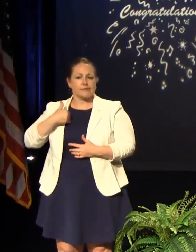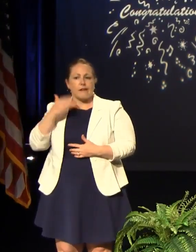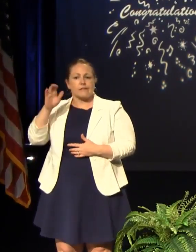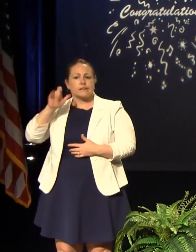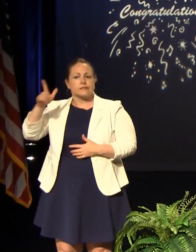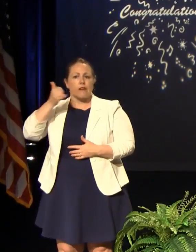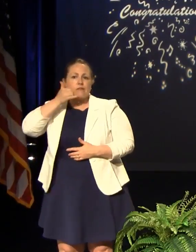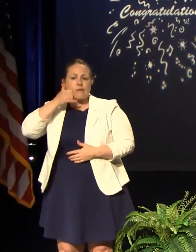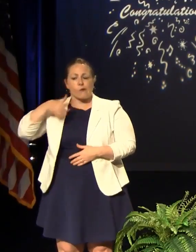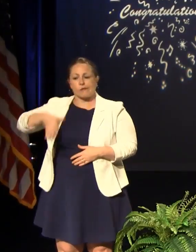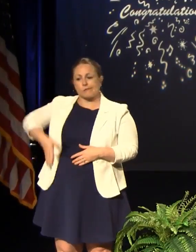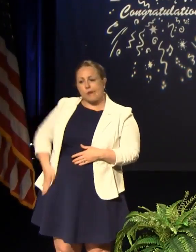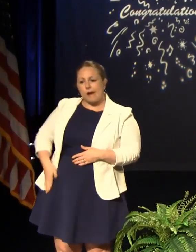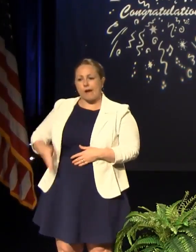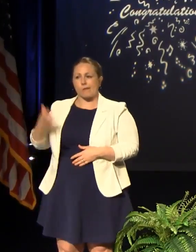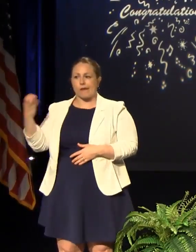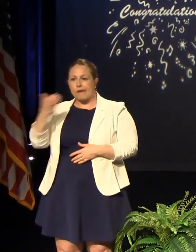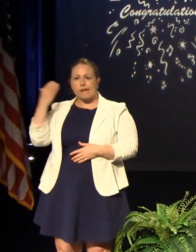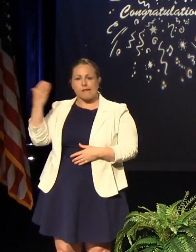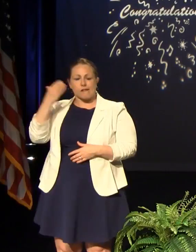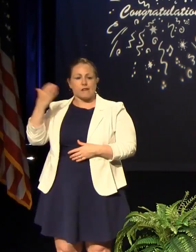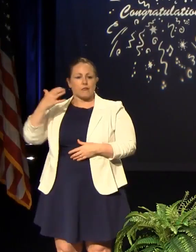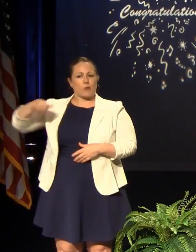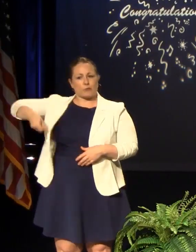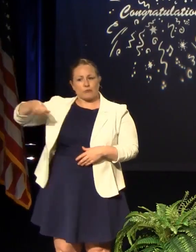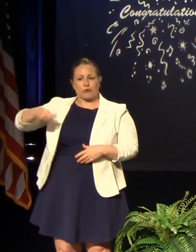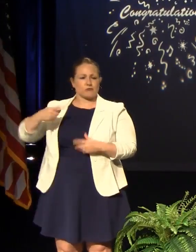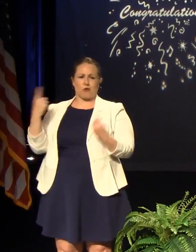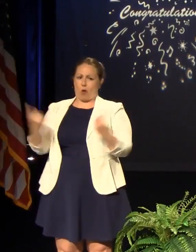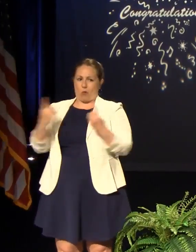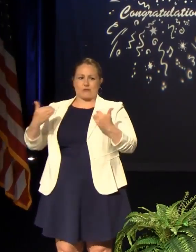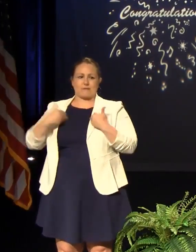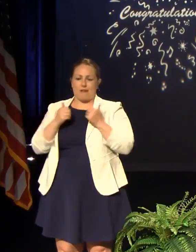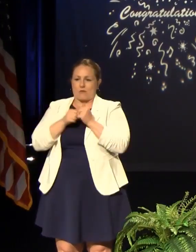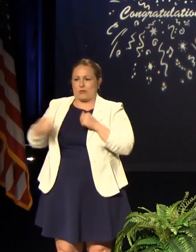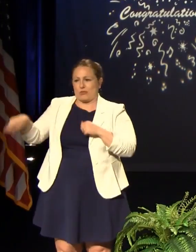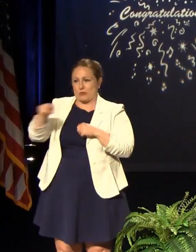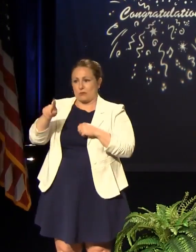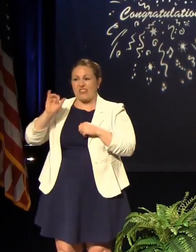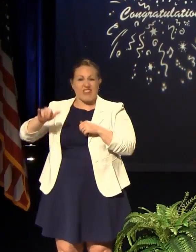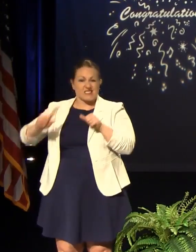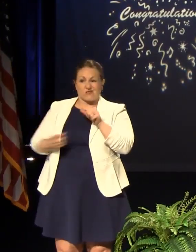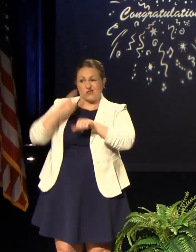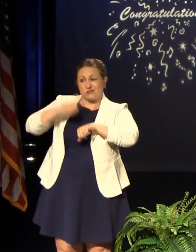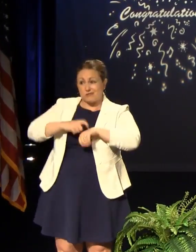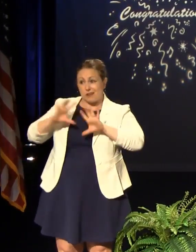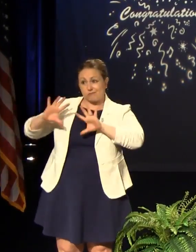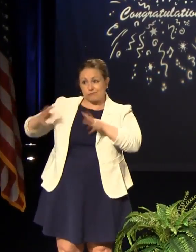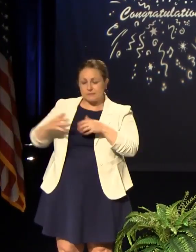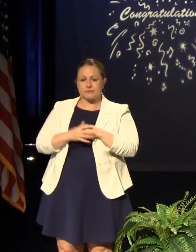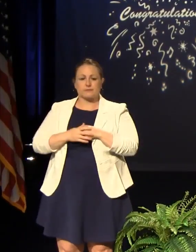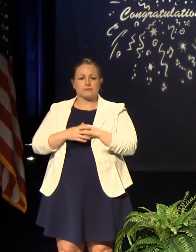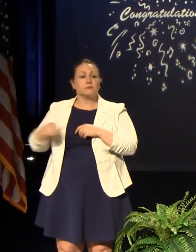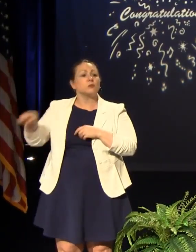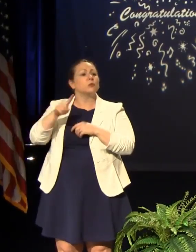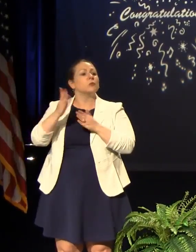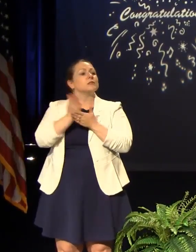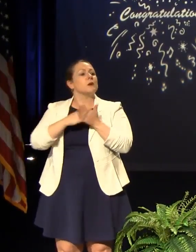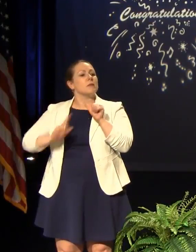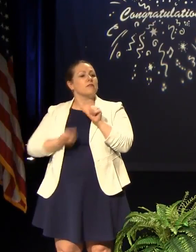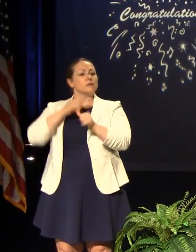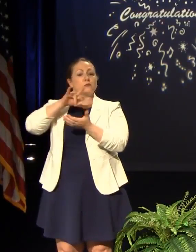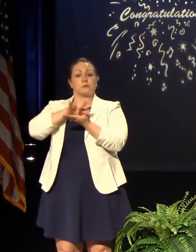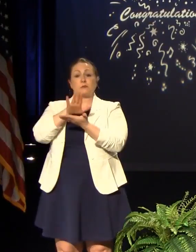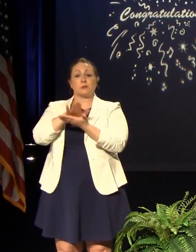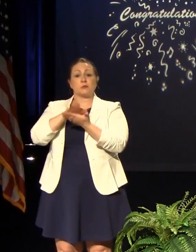your purse all the time. You were some of the first middle school students who had to hear